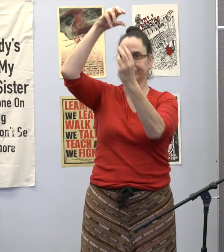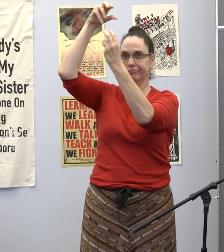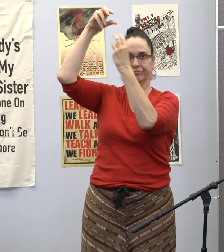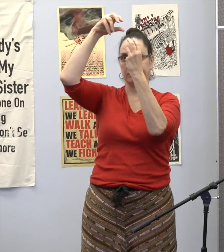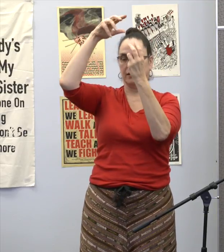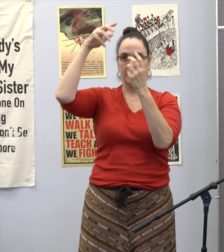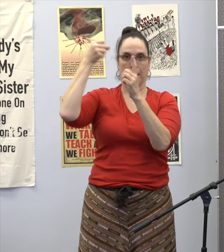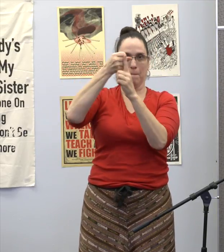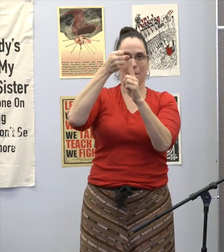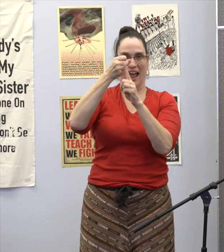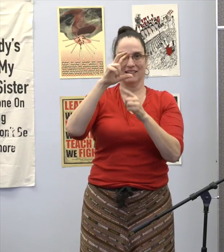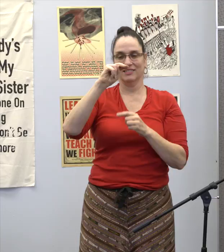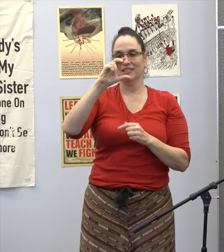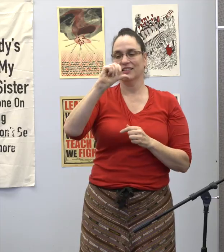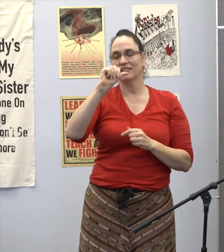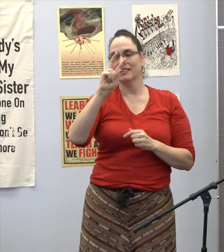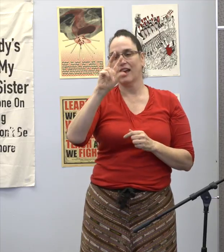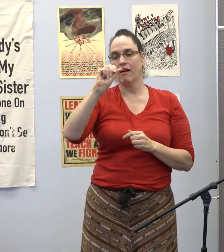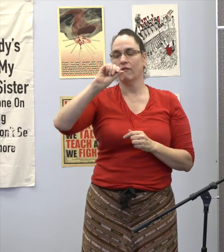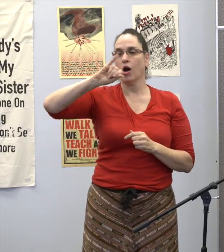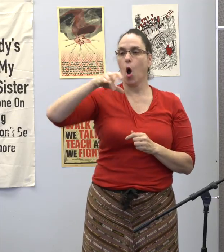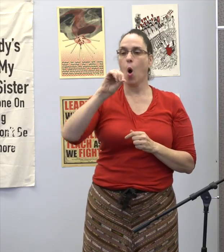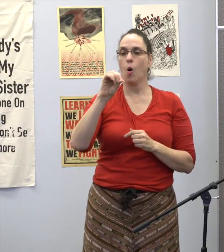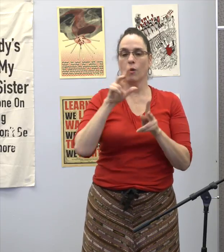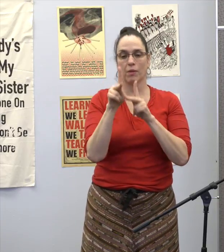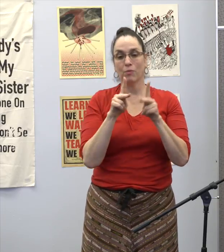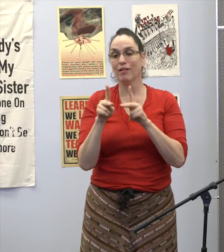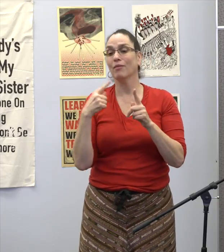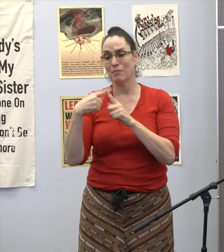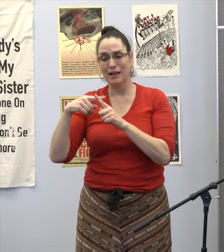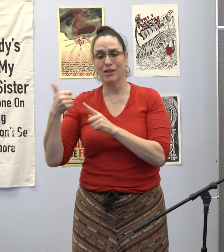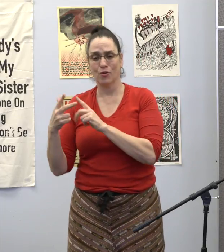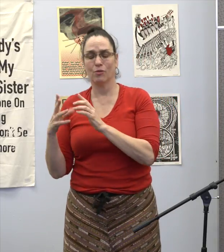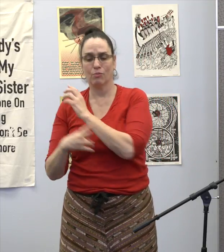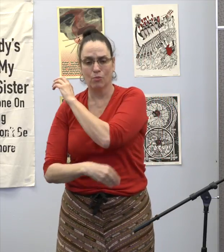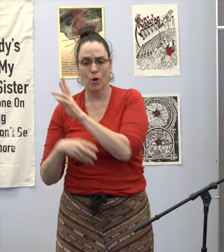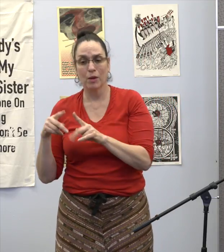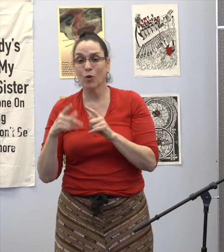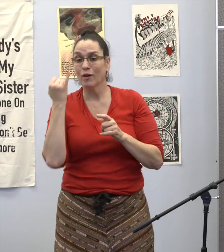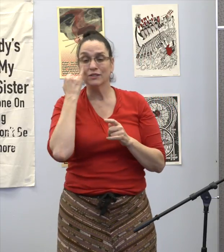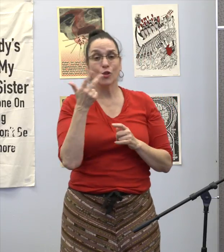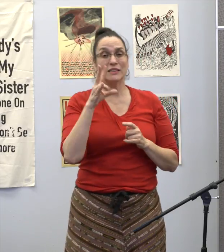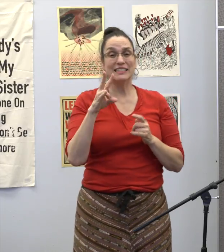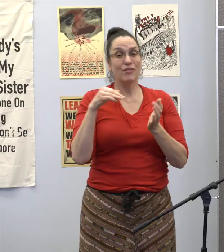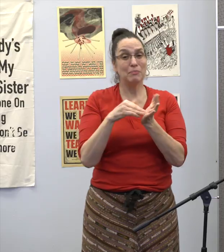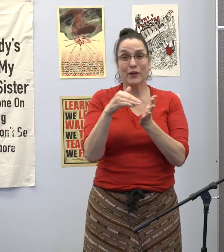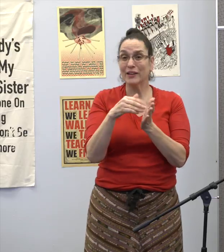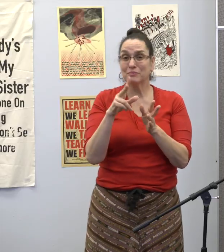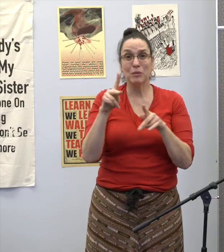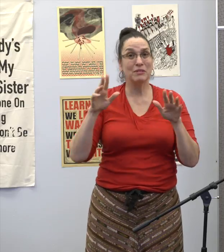impacted the Navajo people and so many poor people. Or whether it's the 37 million people that do not have health